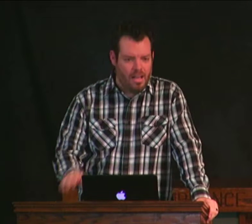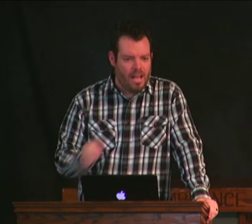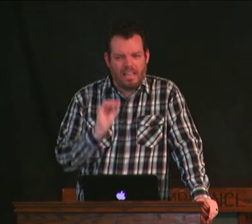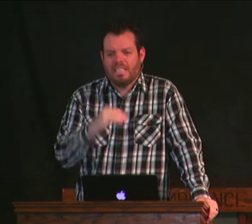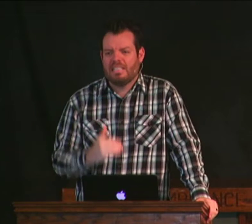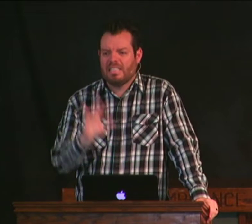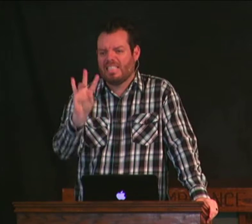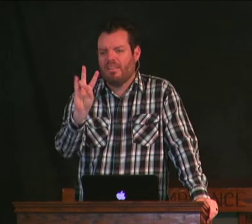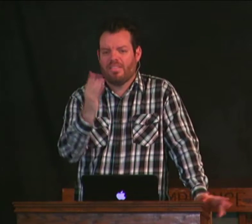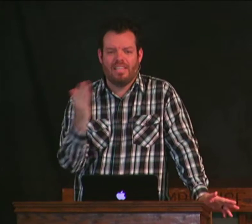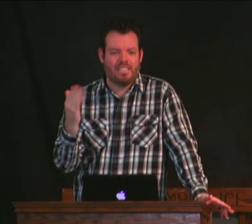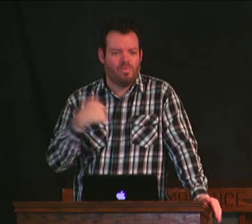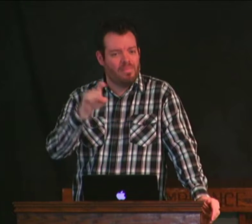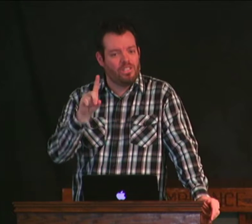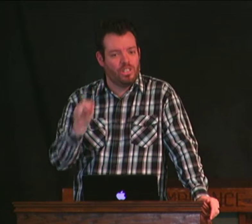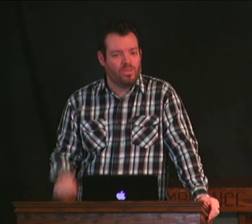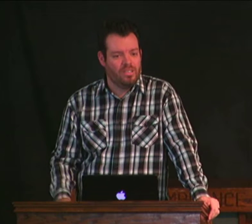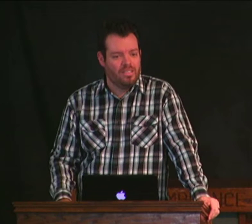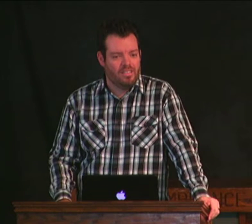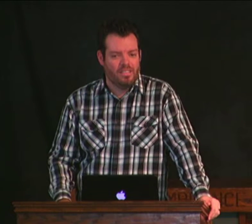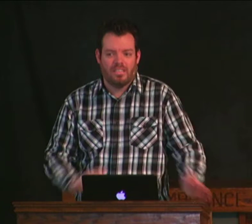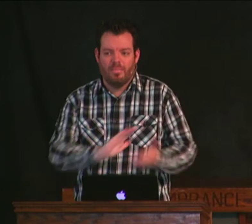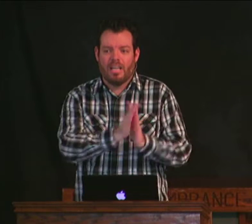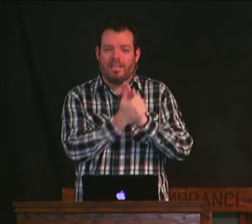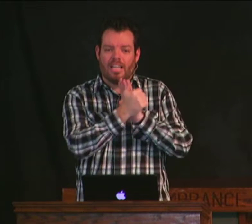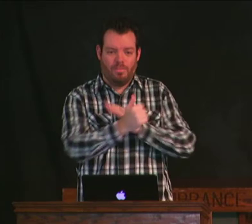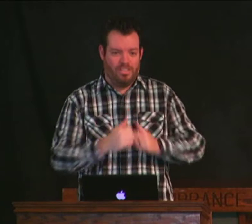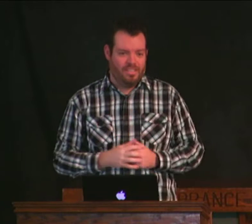I listed 7 things we must do to become an expert.